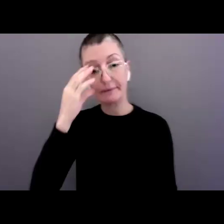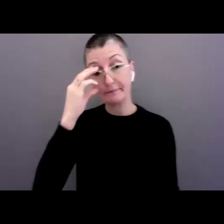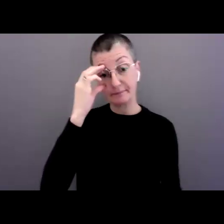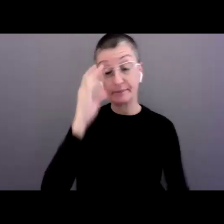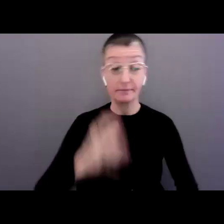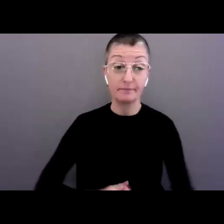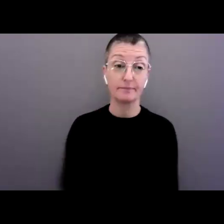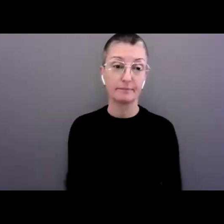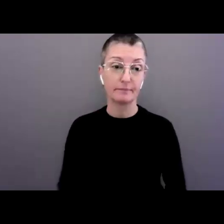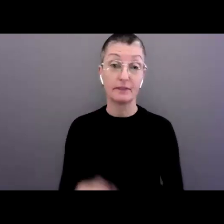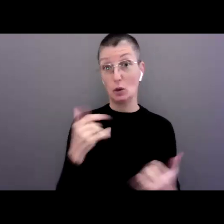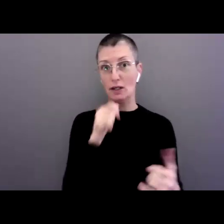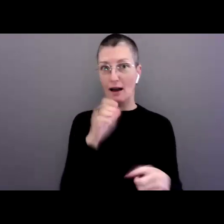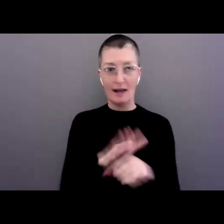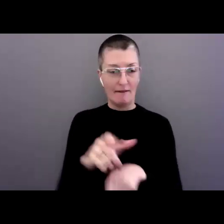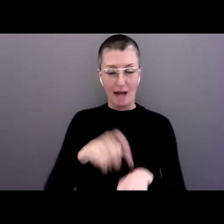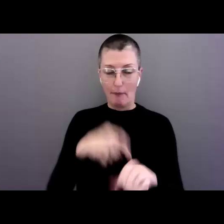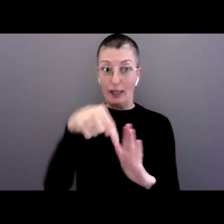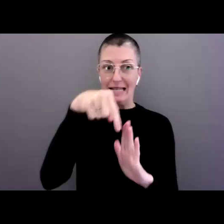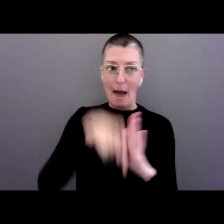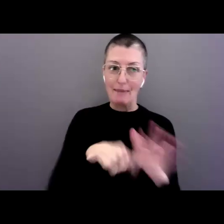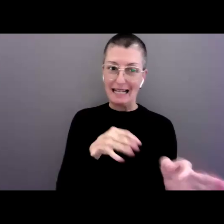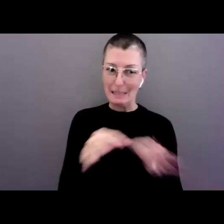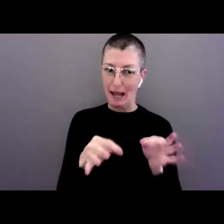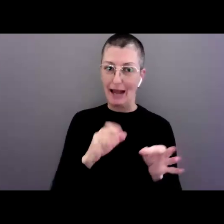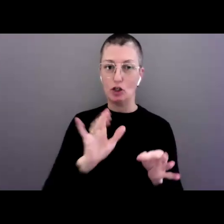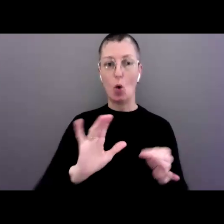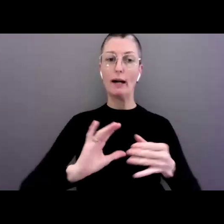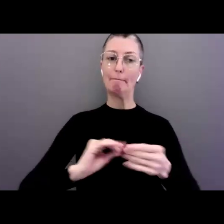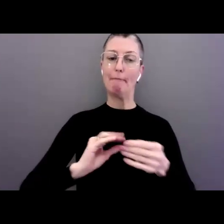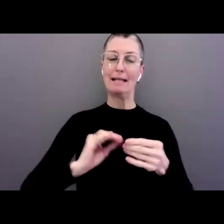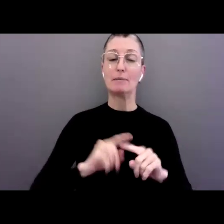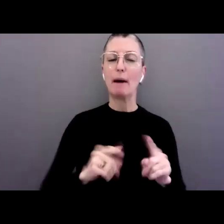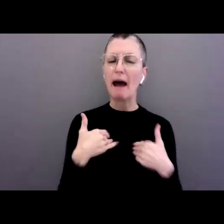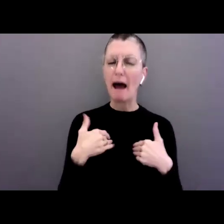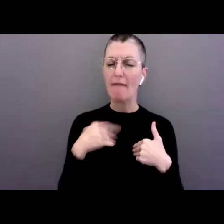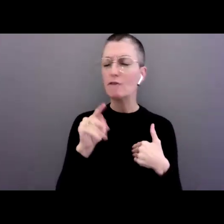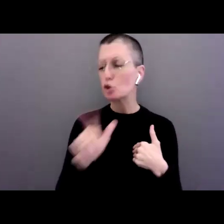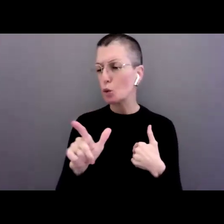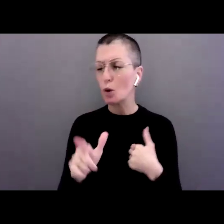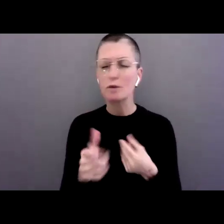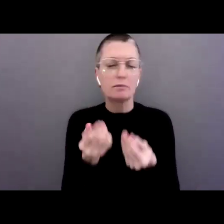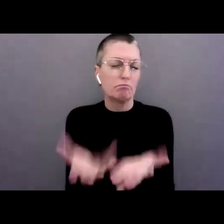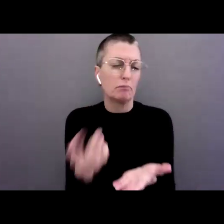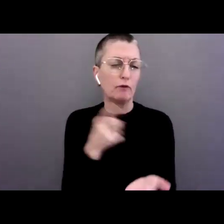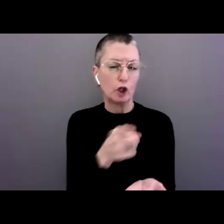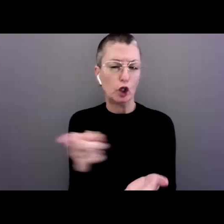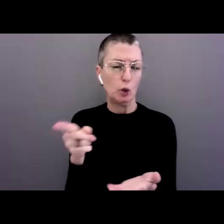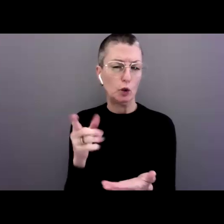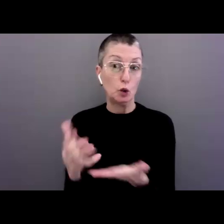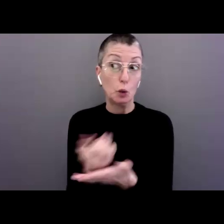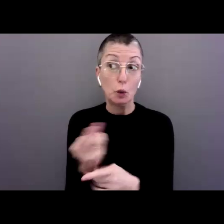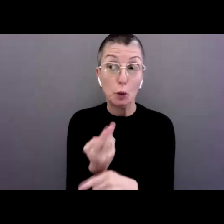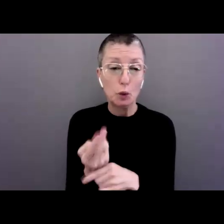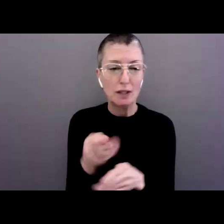down in this webinar, but I will have some tools for you to learn more about this at the end. And I hope this is